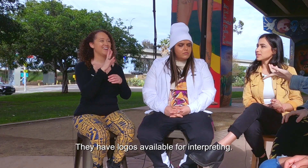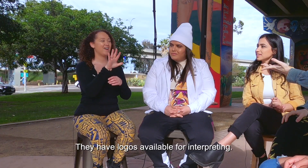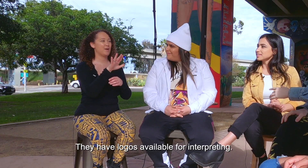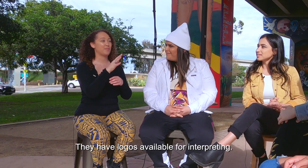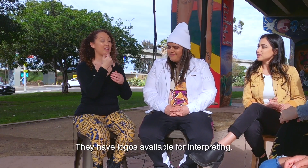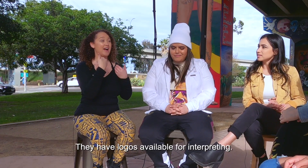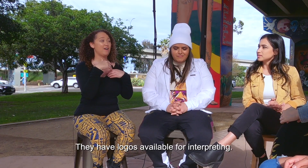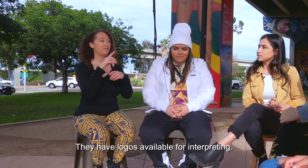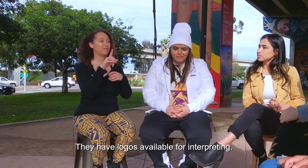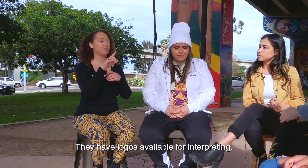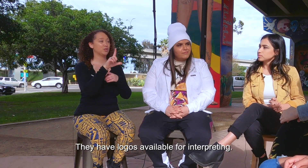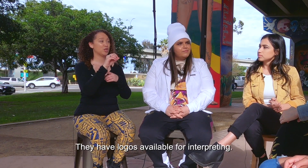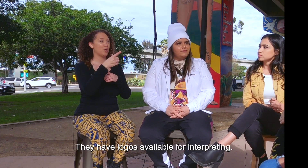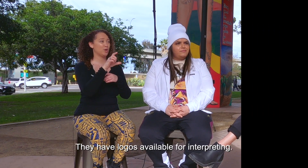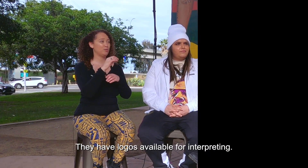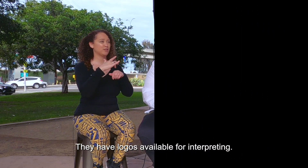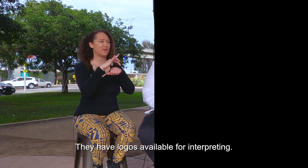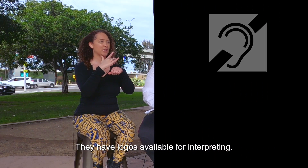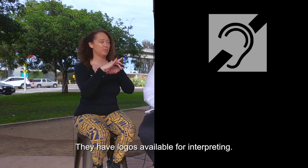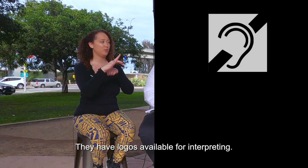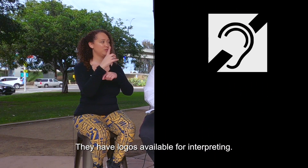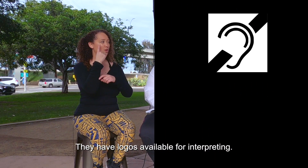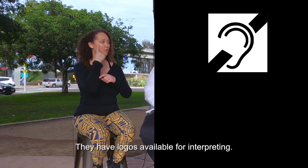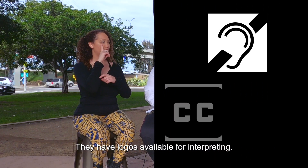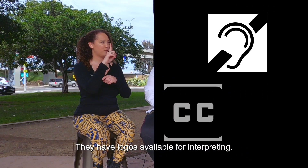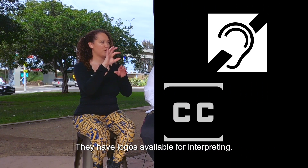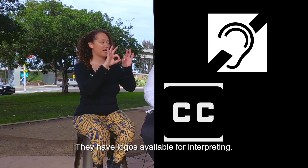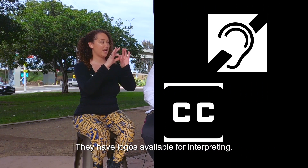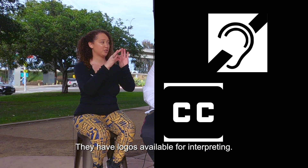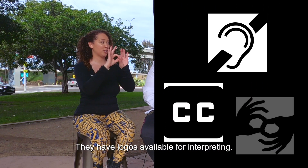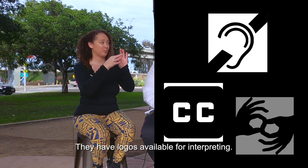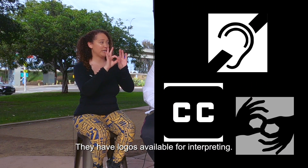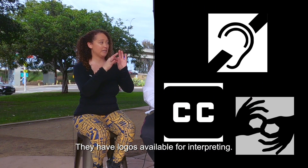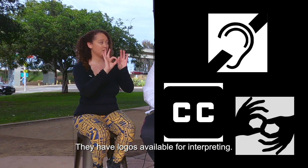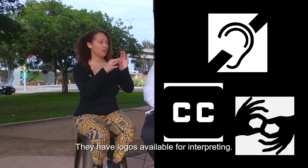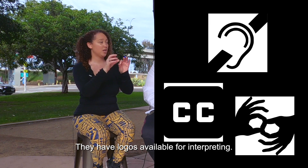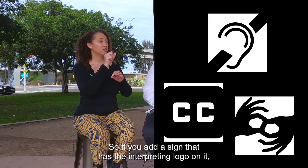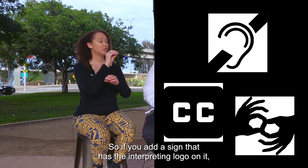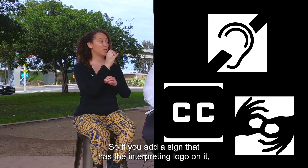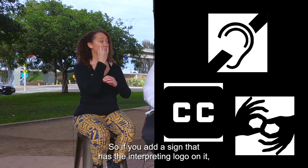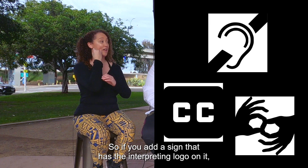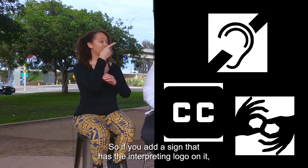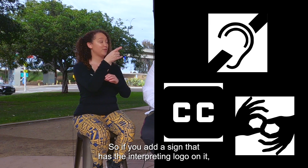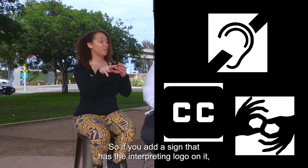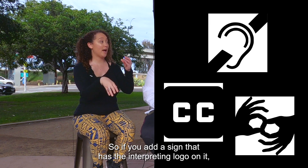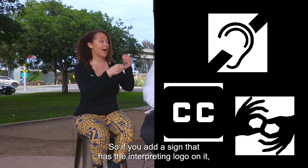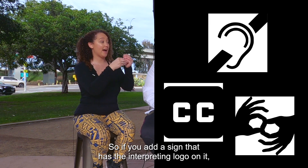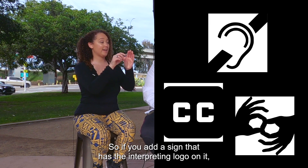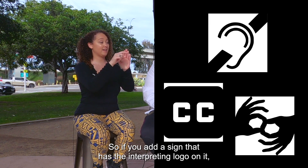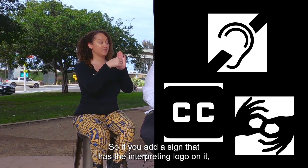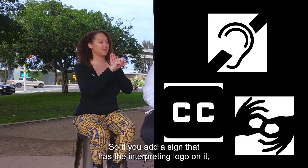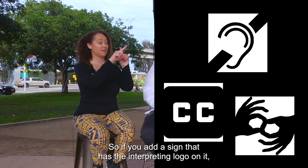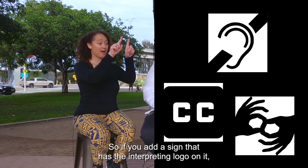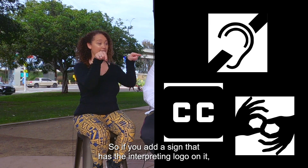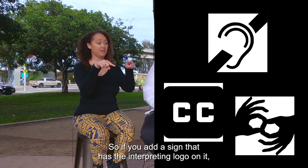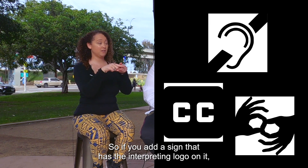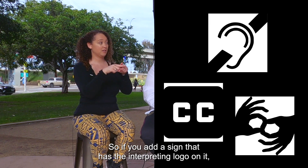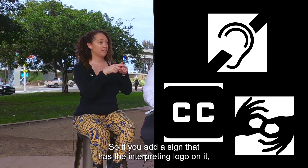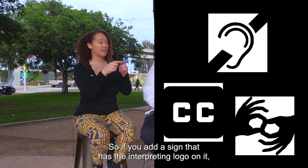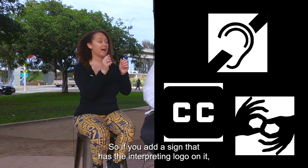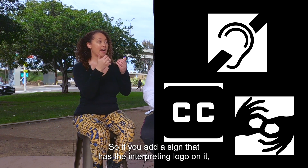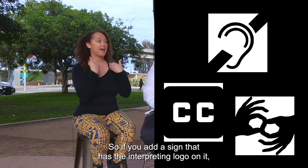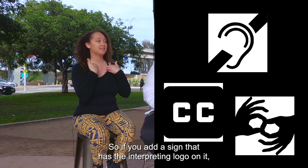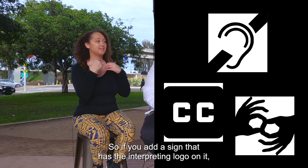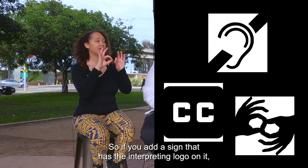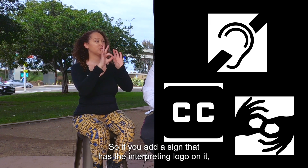description. They have logos available for interpreting. So if you add a